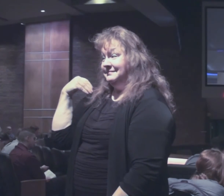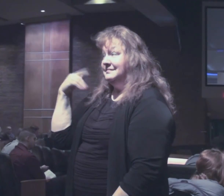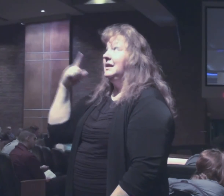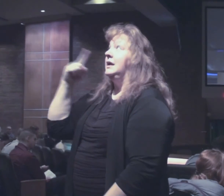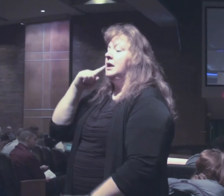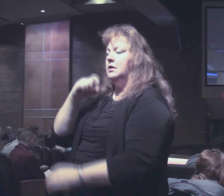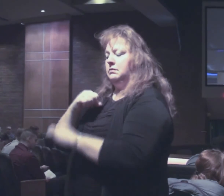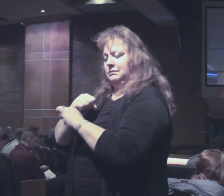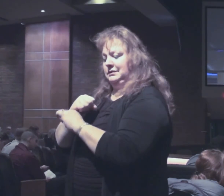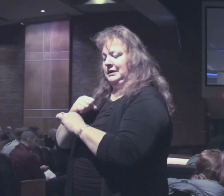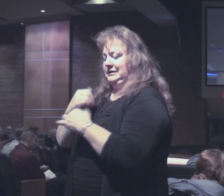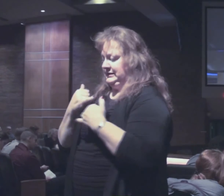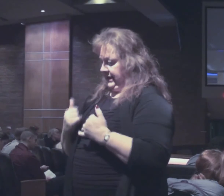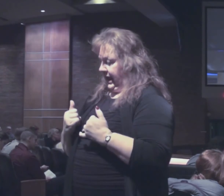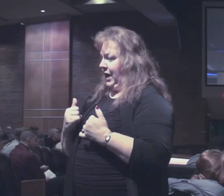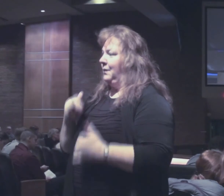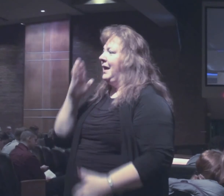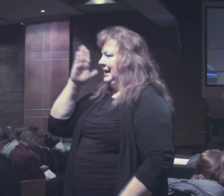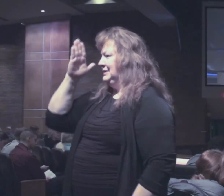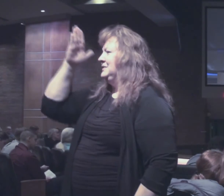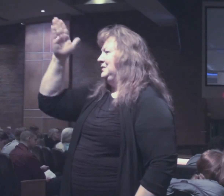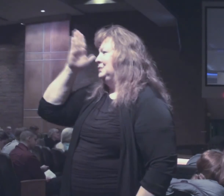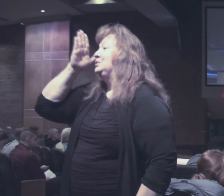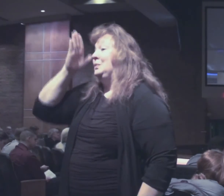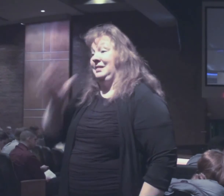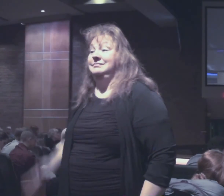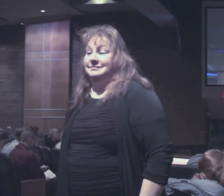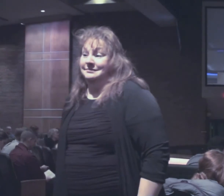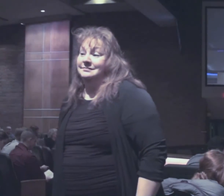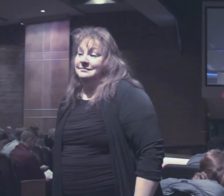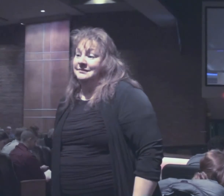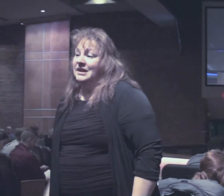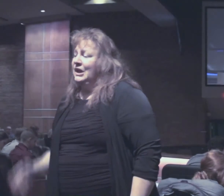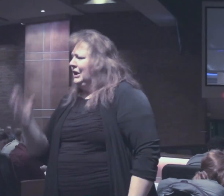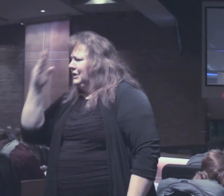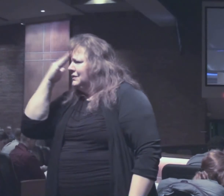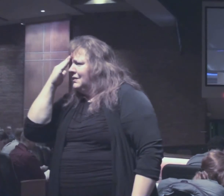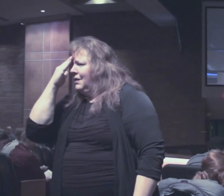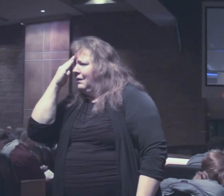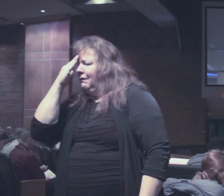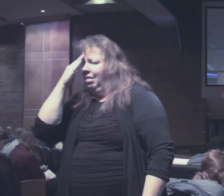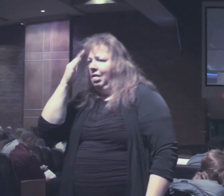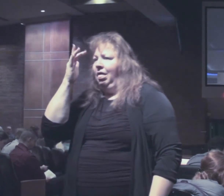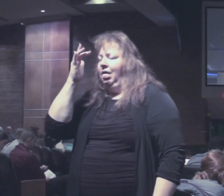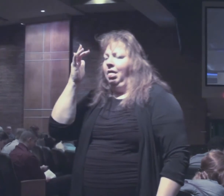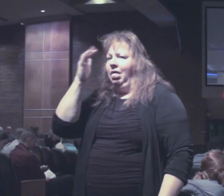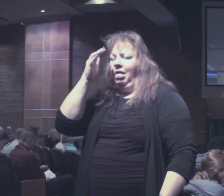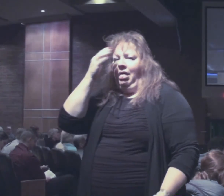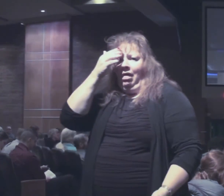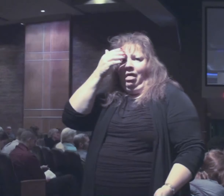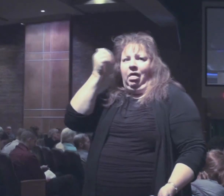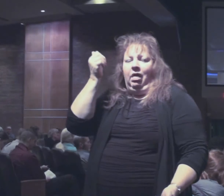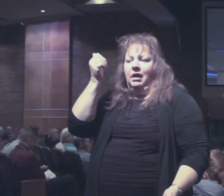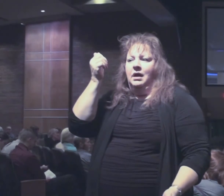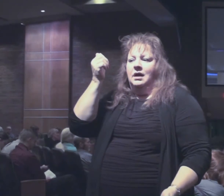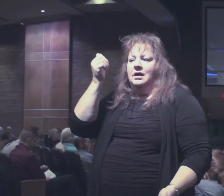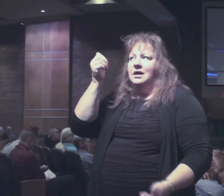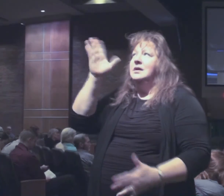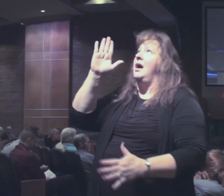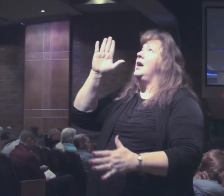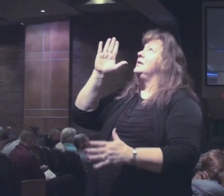He'll keep us safe in the present and in the future. You know, don't forget past